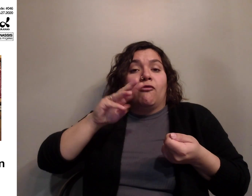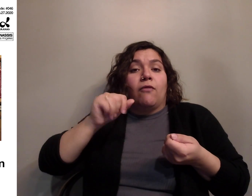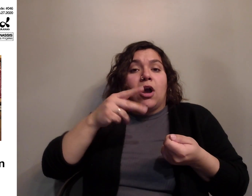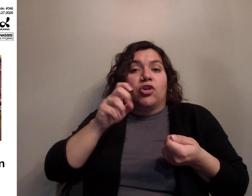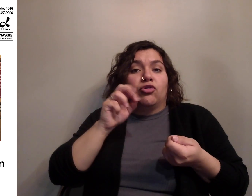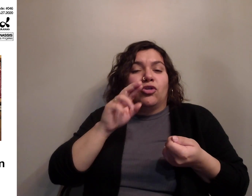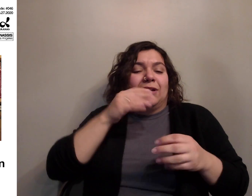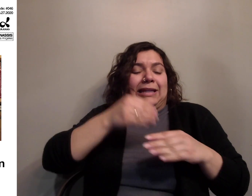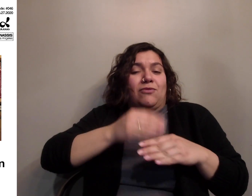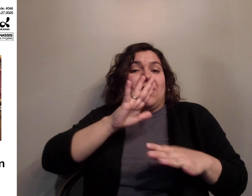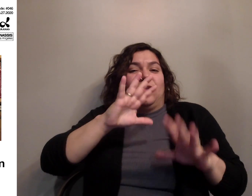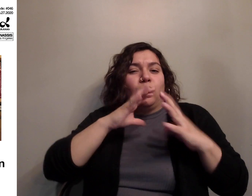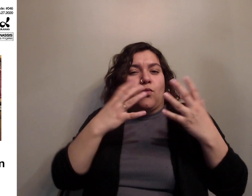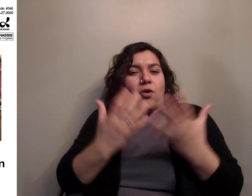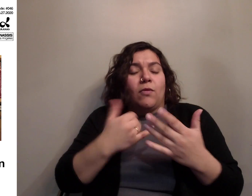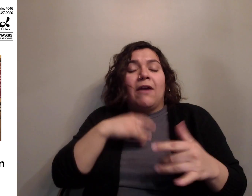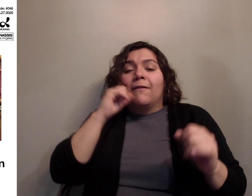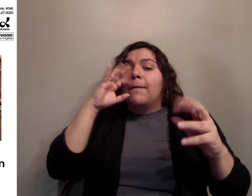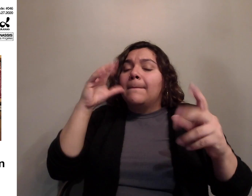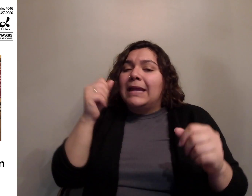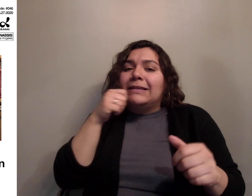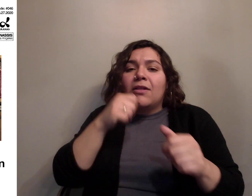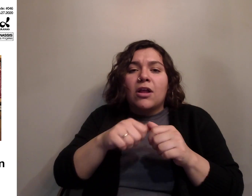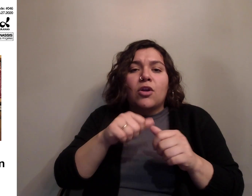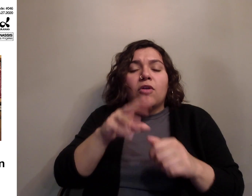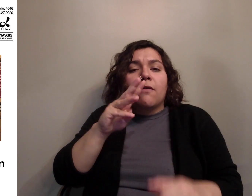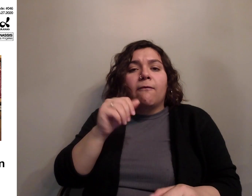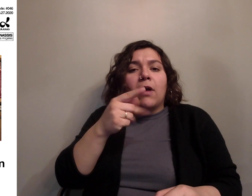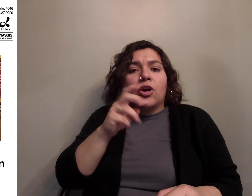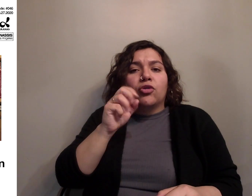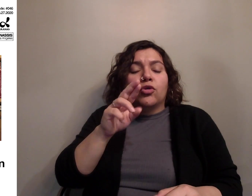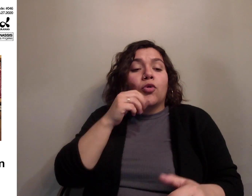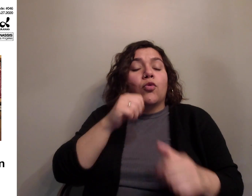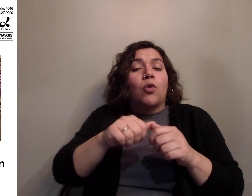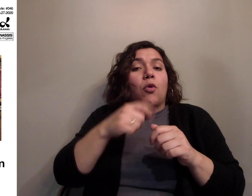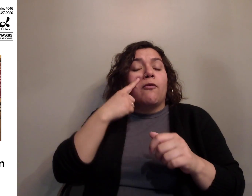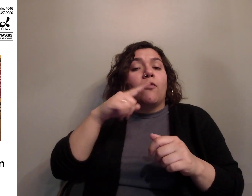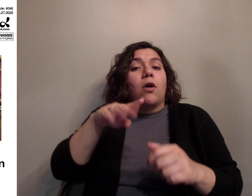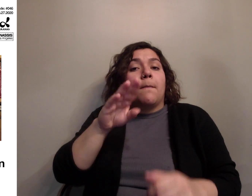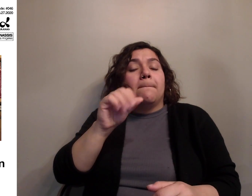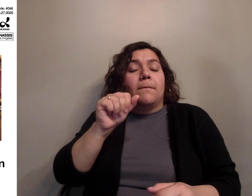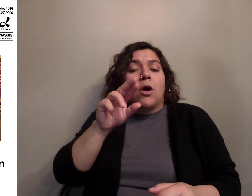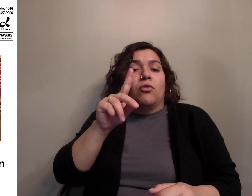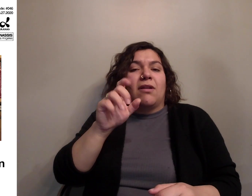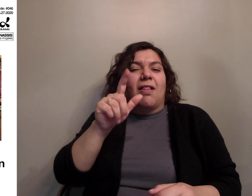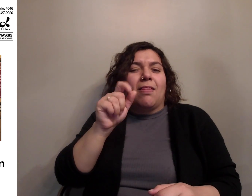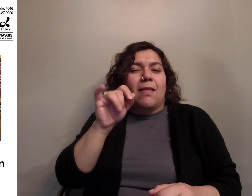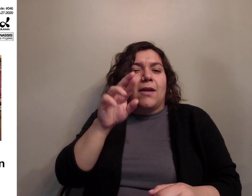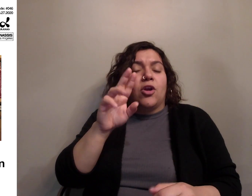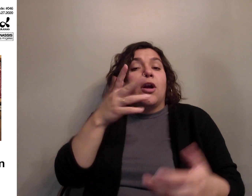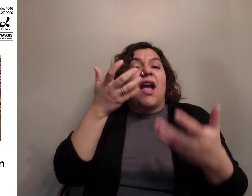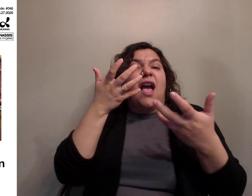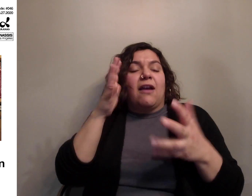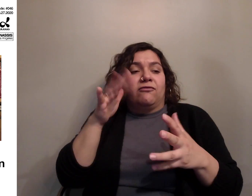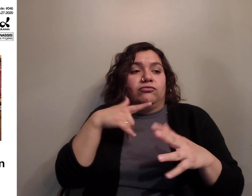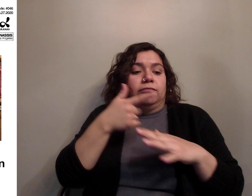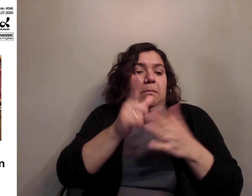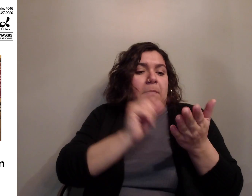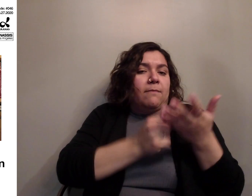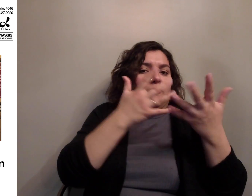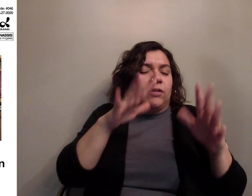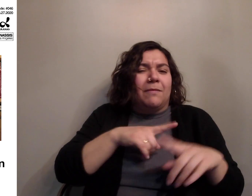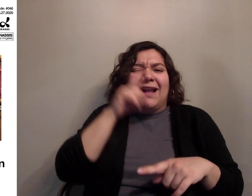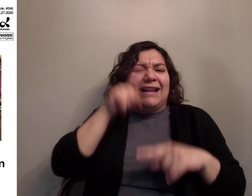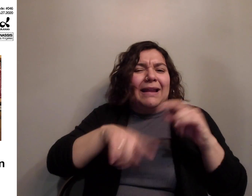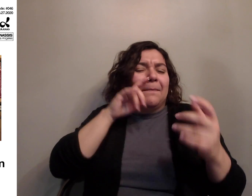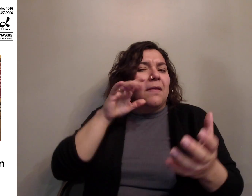his own world. And there's a fascinating letter that Wagner wrote back to Baudelaire after that essay was published.